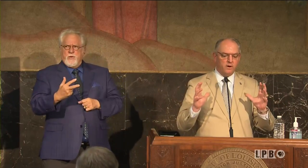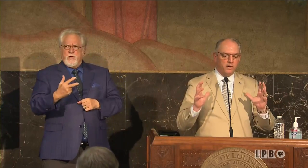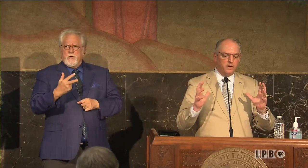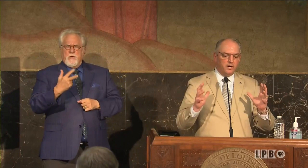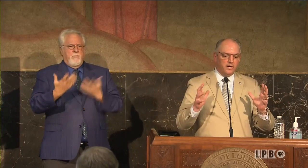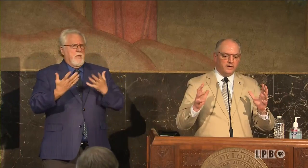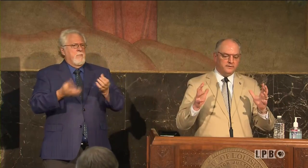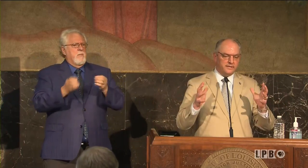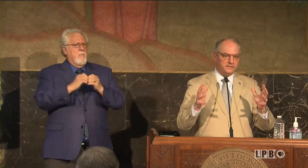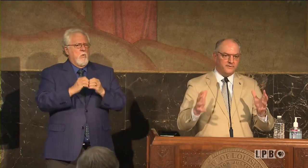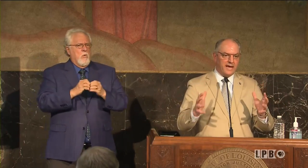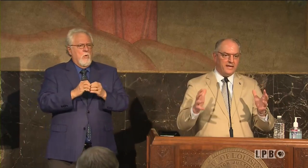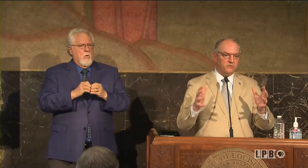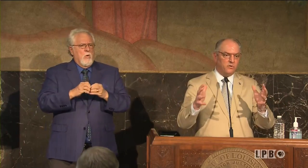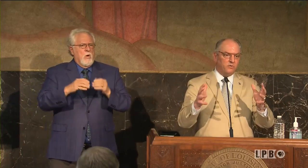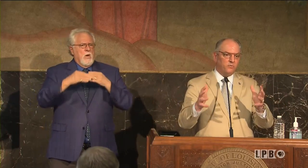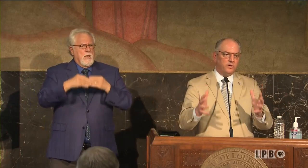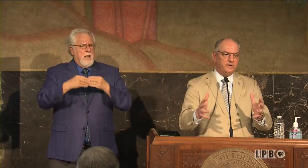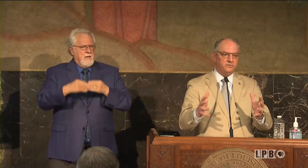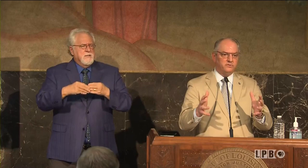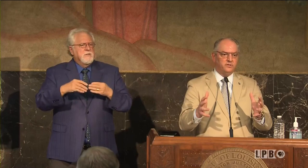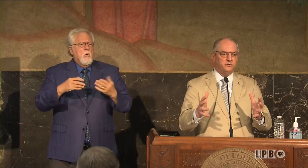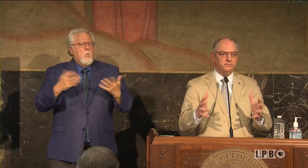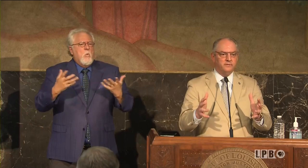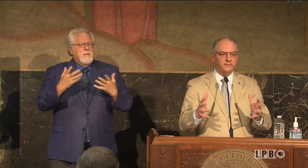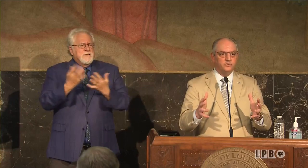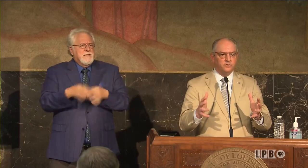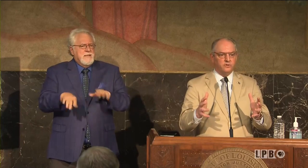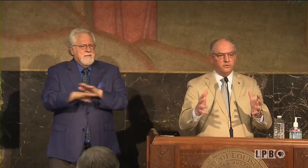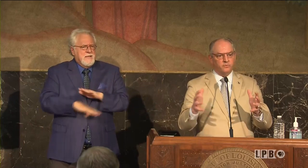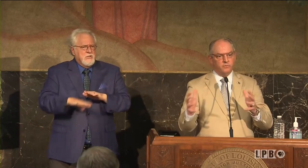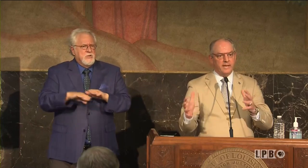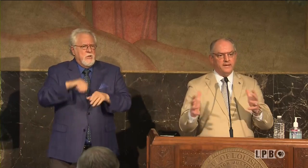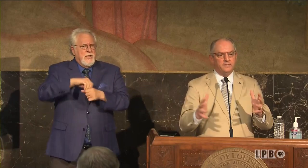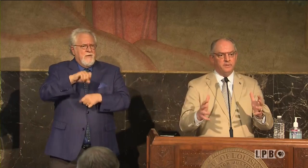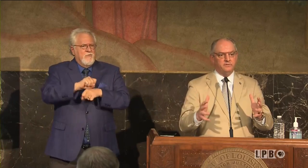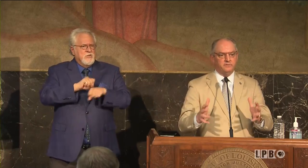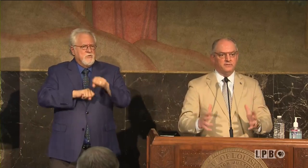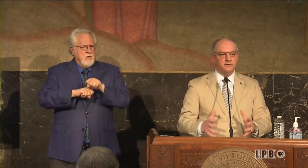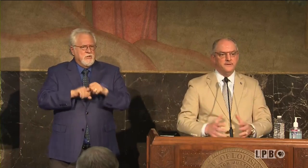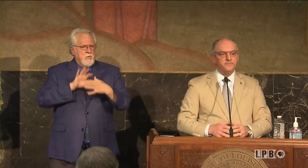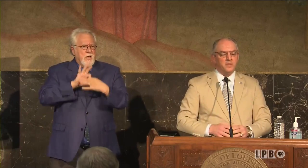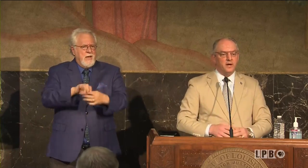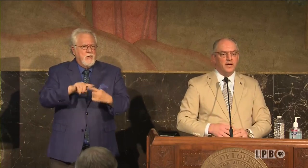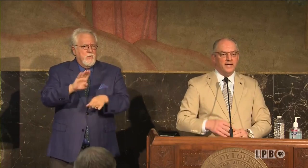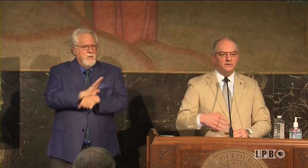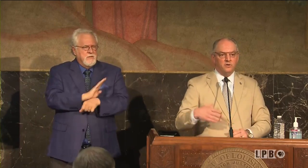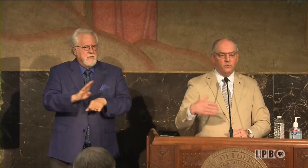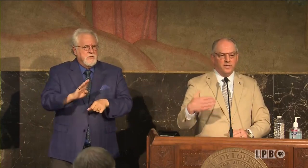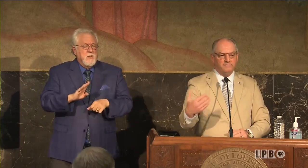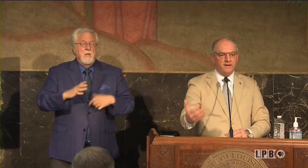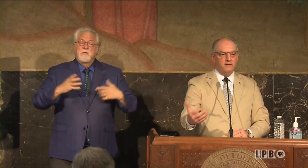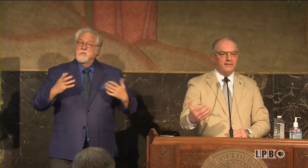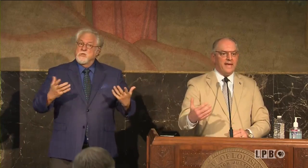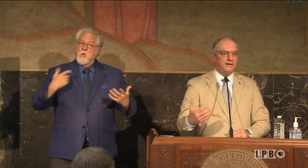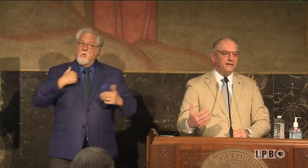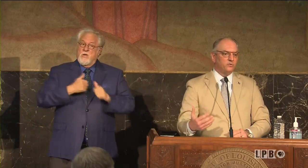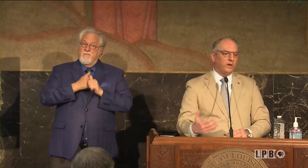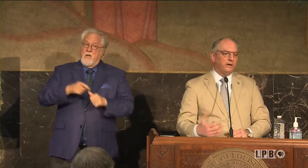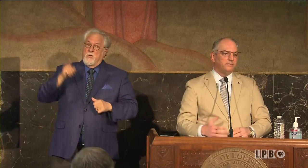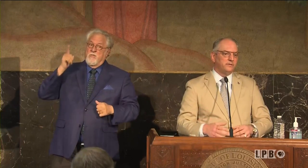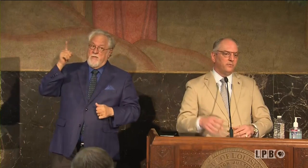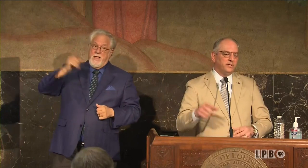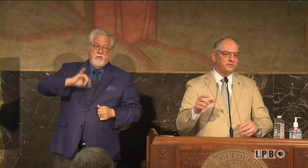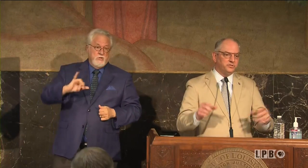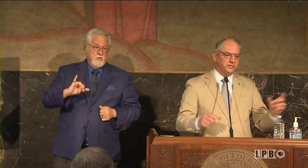more, sets of guidance on what is essential infrastructure related to businesses. And so we have followed that as